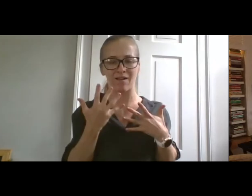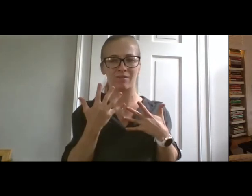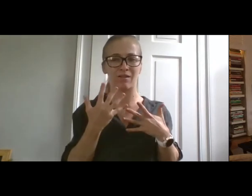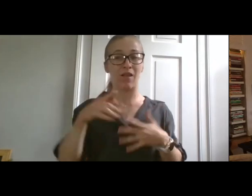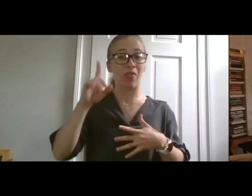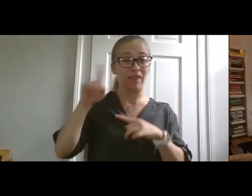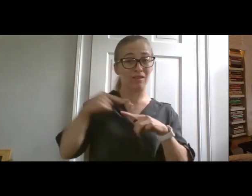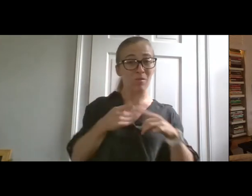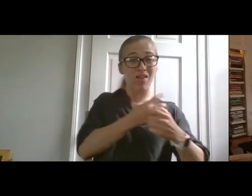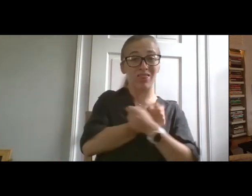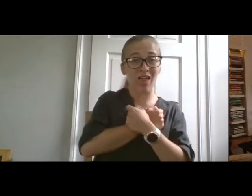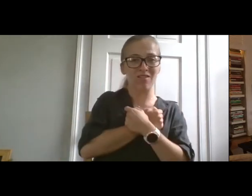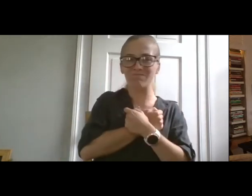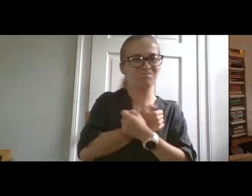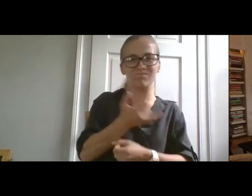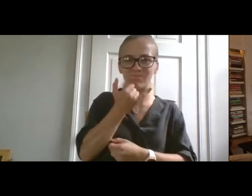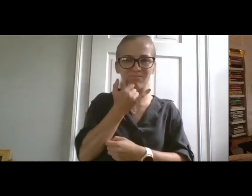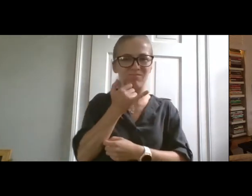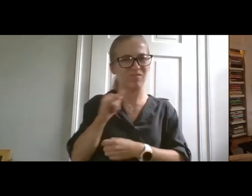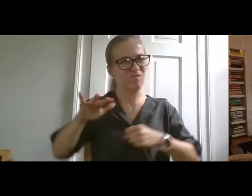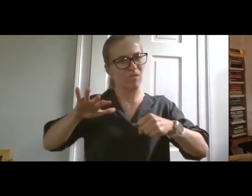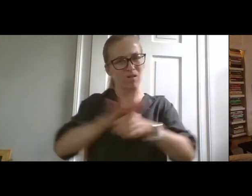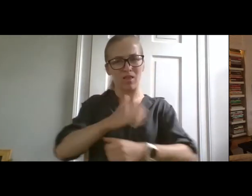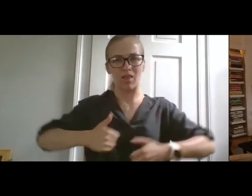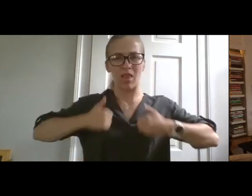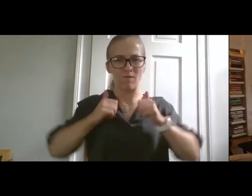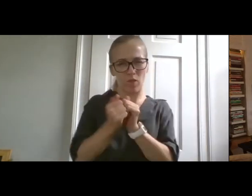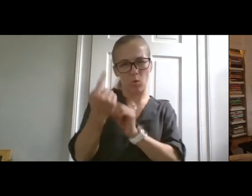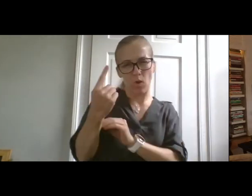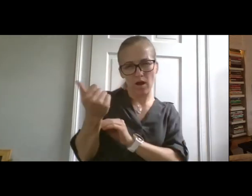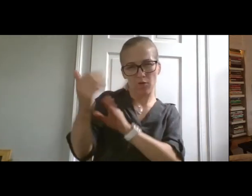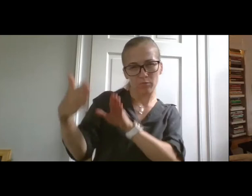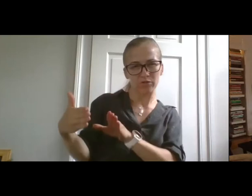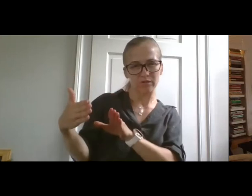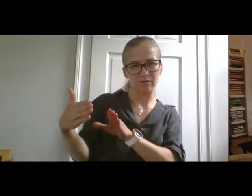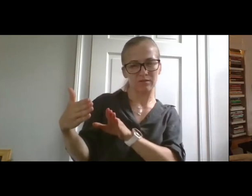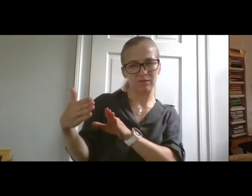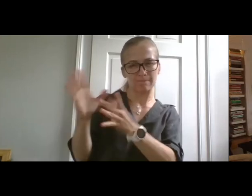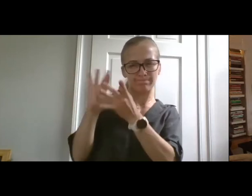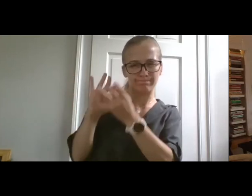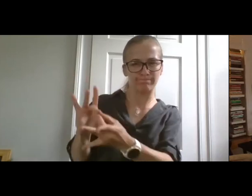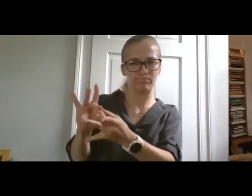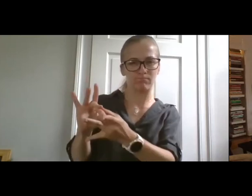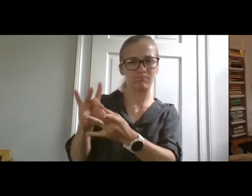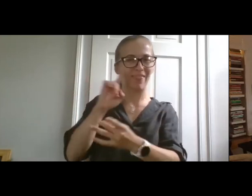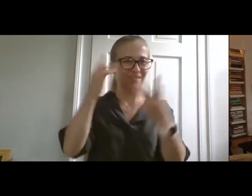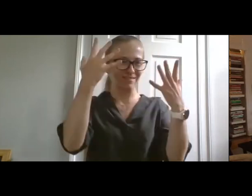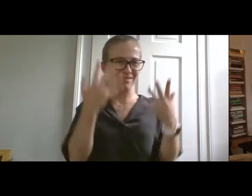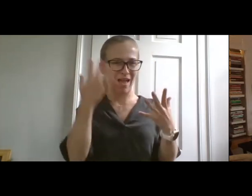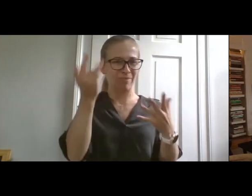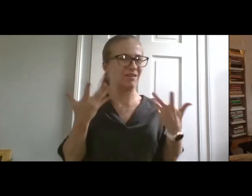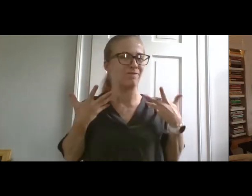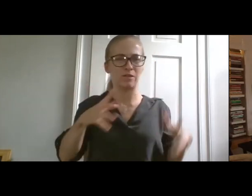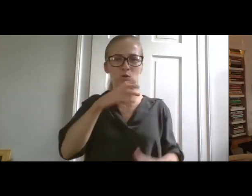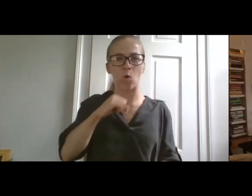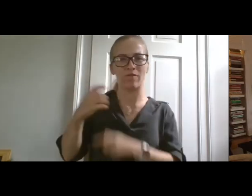thinks it's about love, spending one's whole life with one other person. I think it's sad because it's already